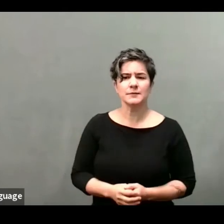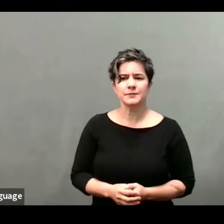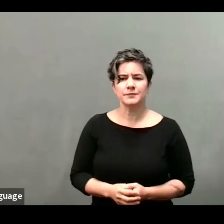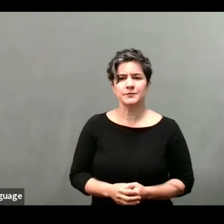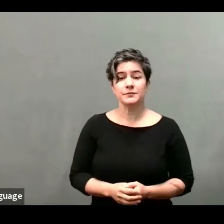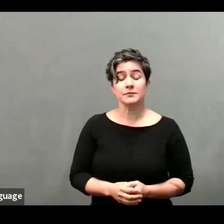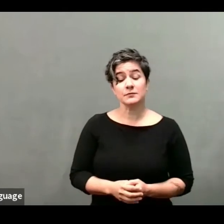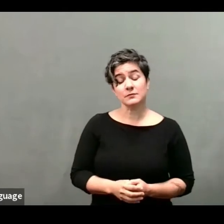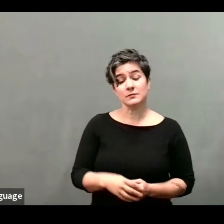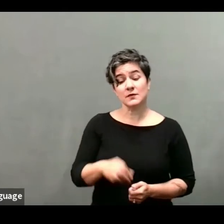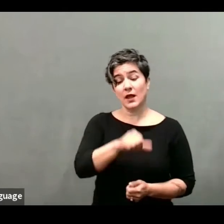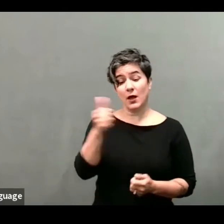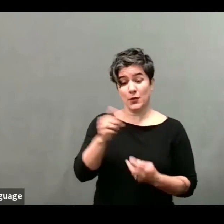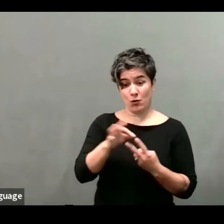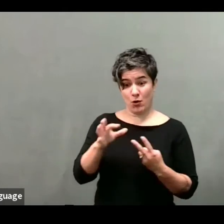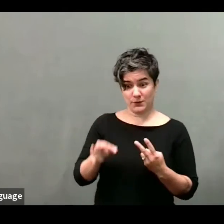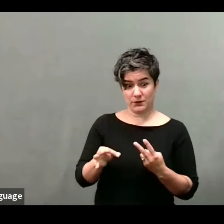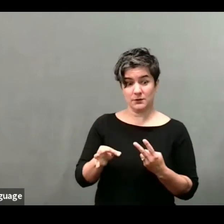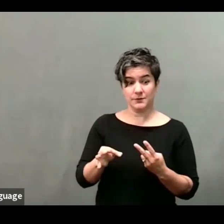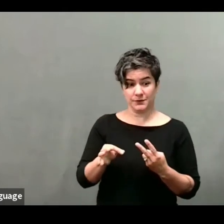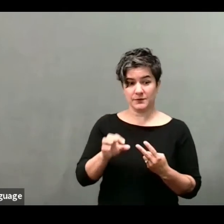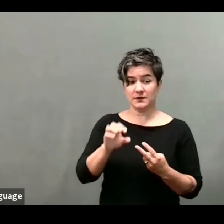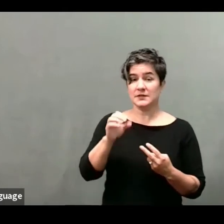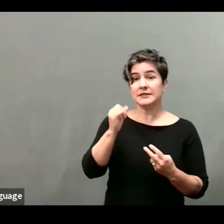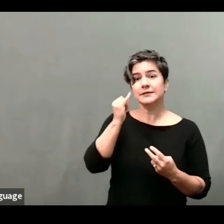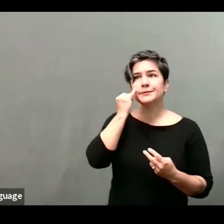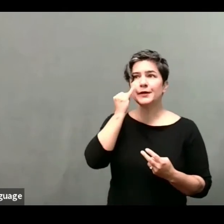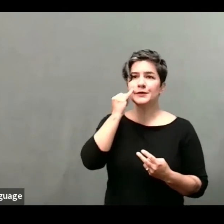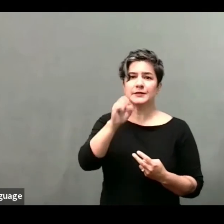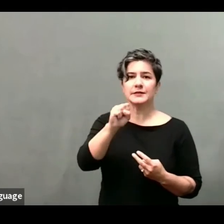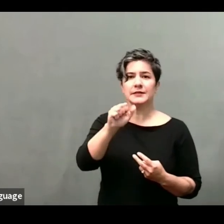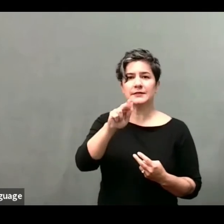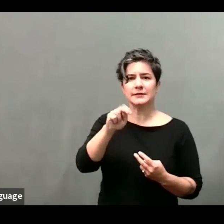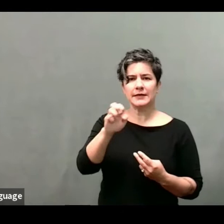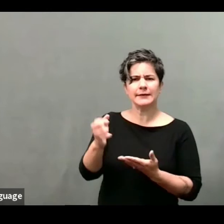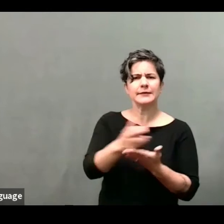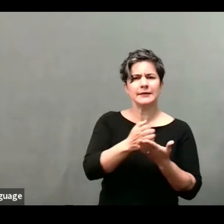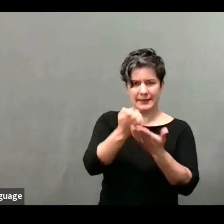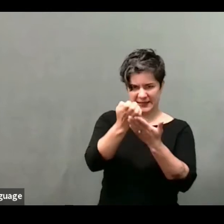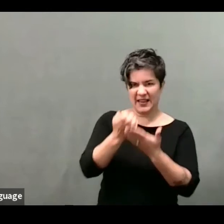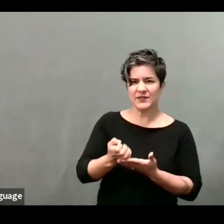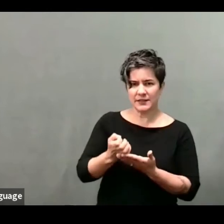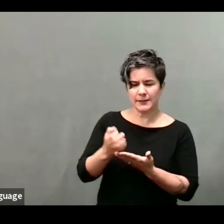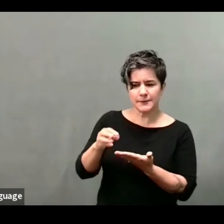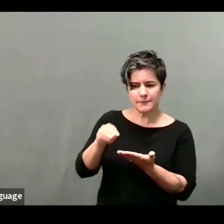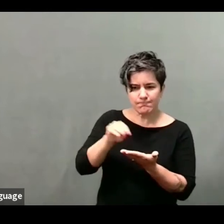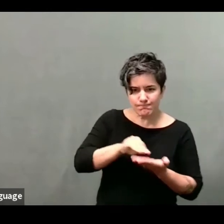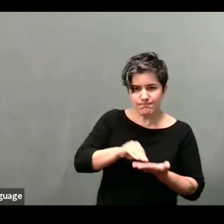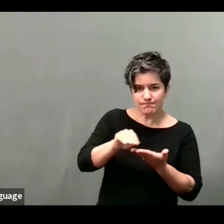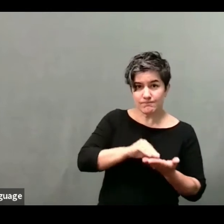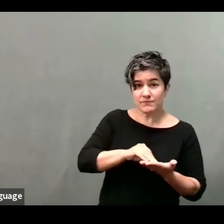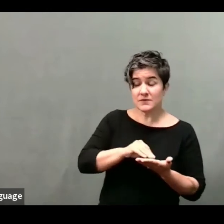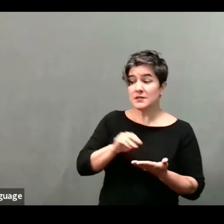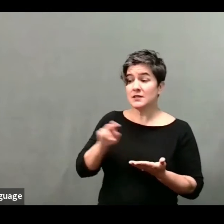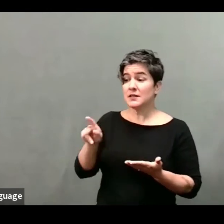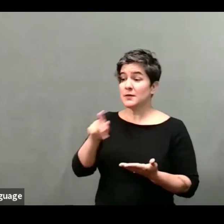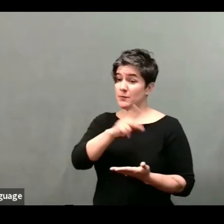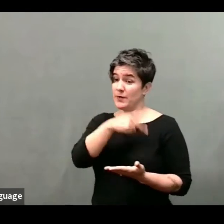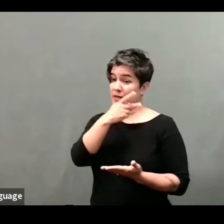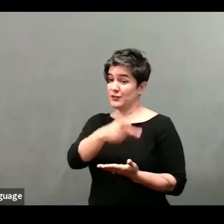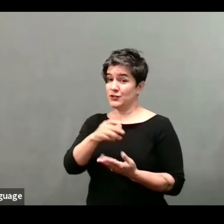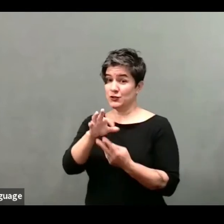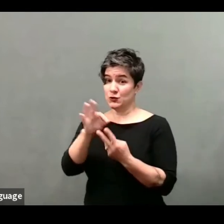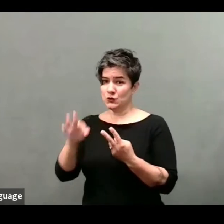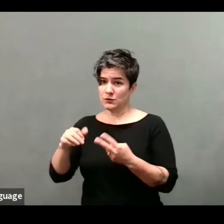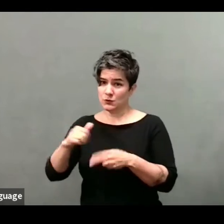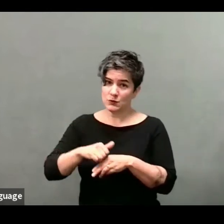The other option is if the SANE is collecting evidence, there is the possibility that if the patient chooses to have it sent to the crime